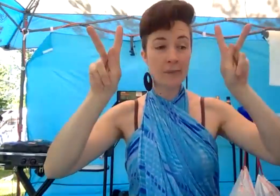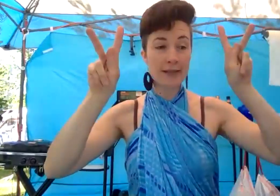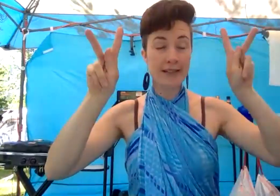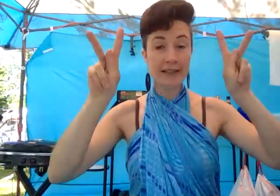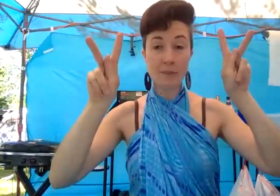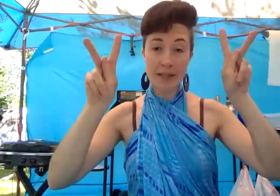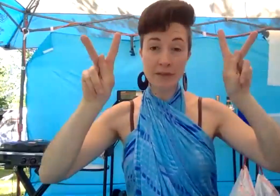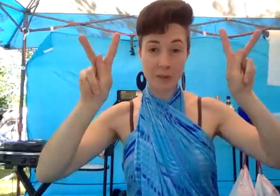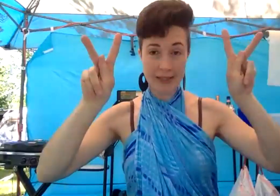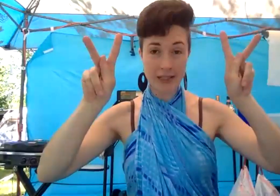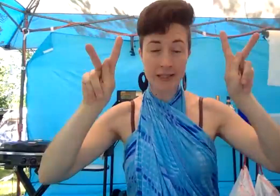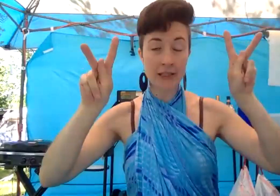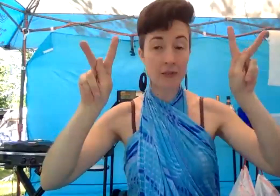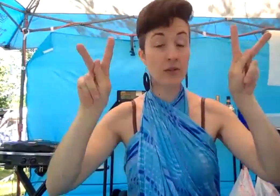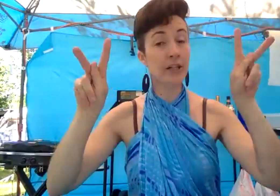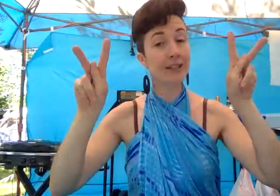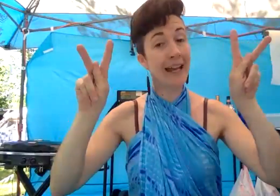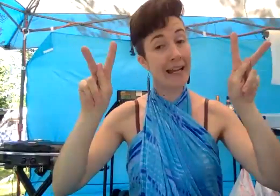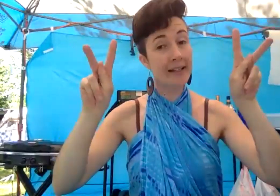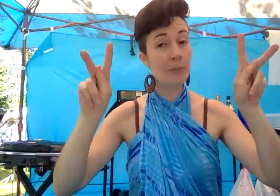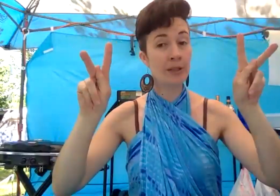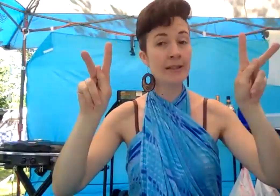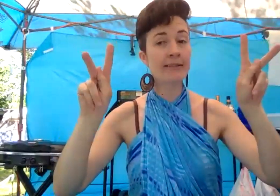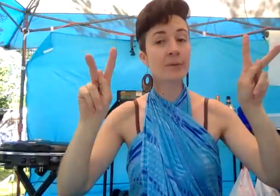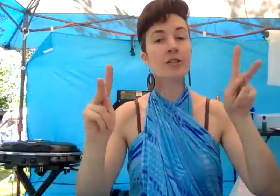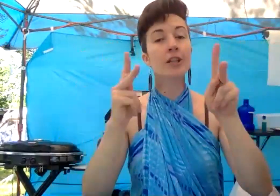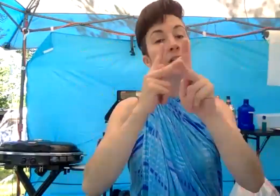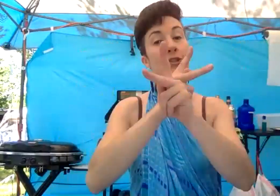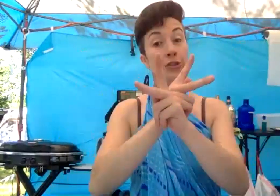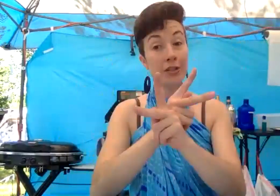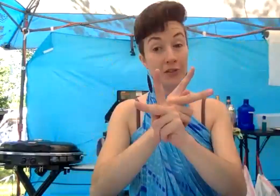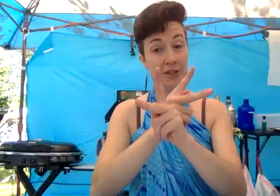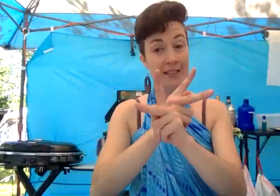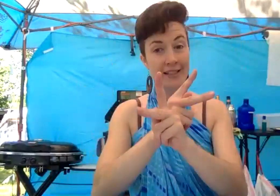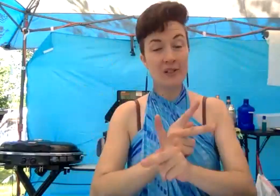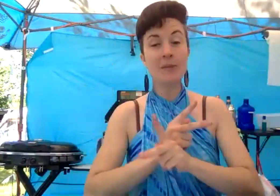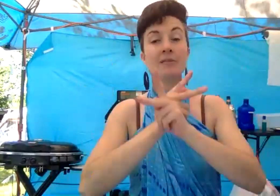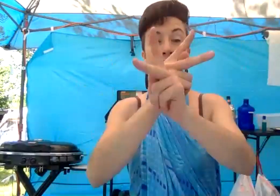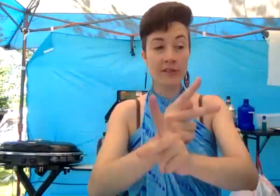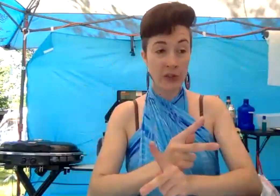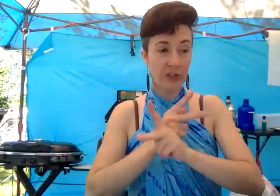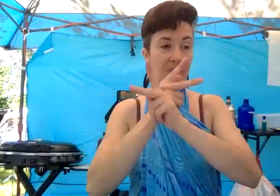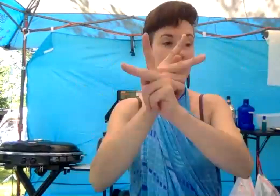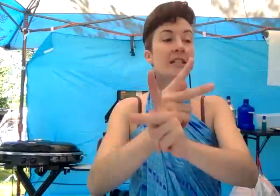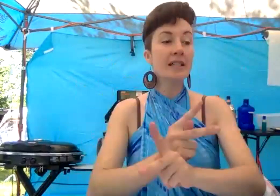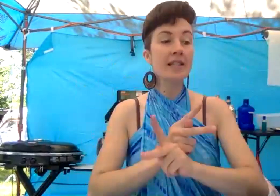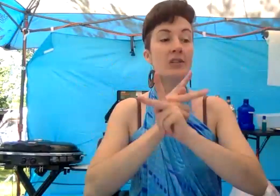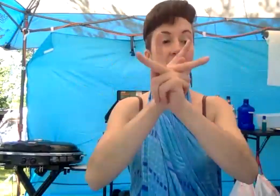thumbs in the middle of the peace signs. That gives you the letter K in American Sign Language. You cross your wrists, and you make a vertical circle. This gives you the sign